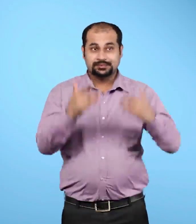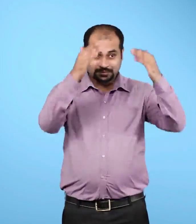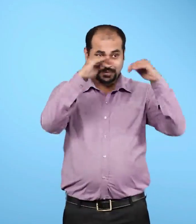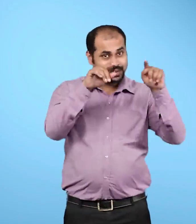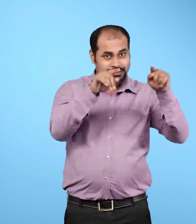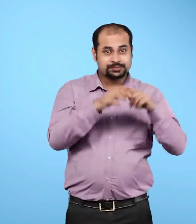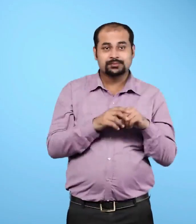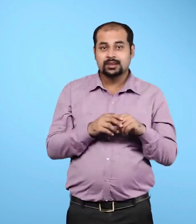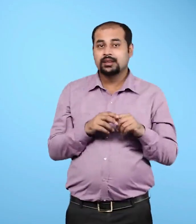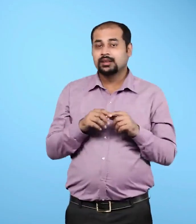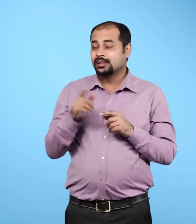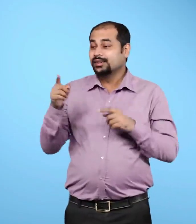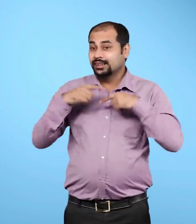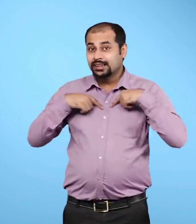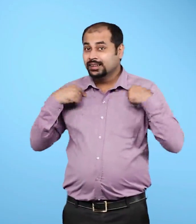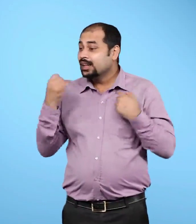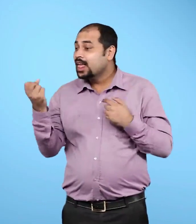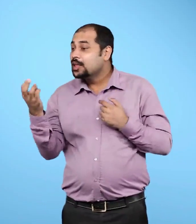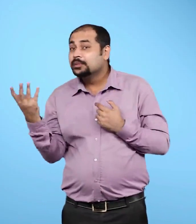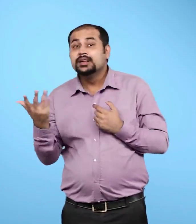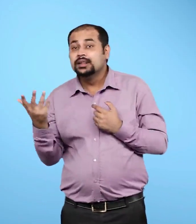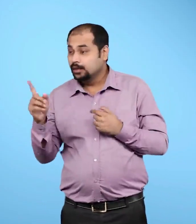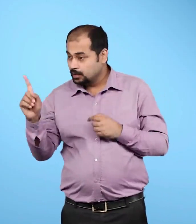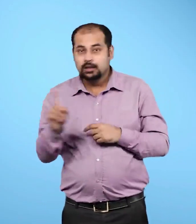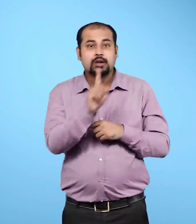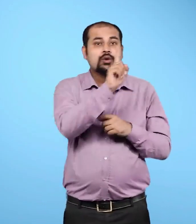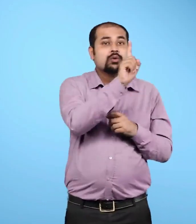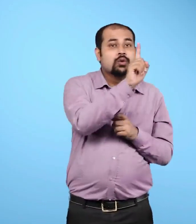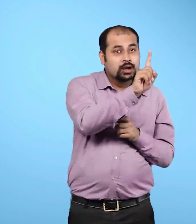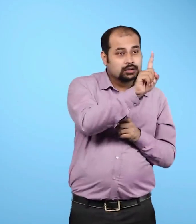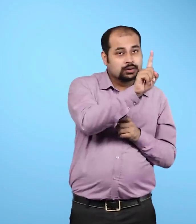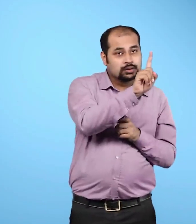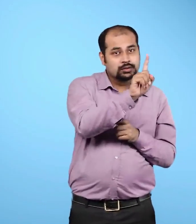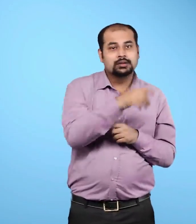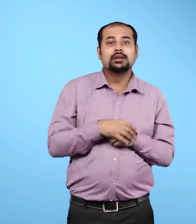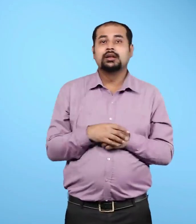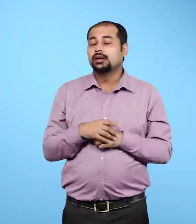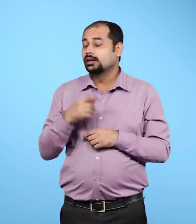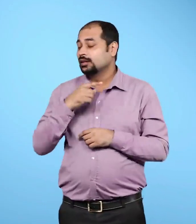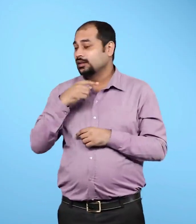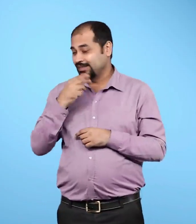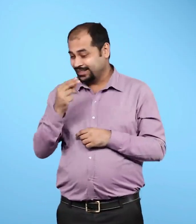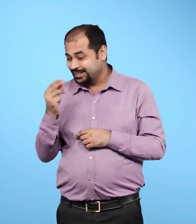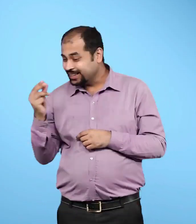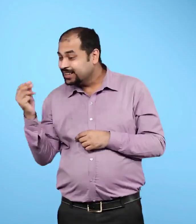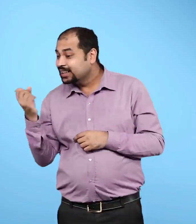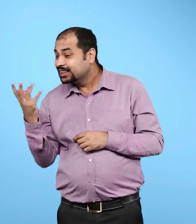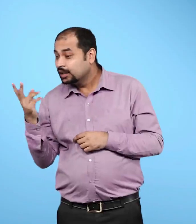Row 2, column 1. Under 10 beads necklace, number 1 is written.